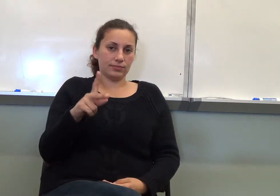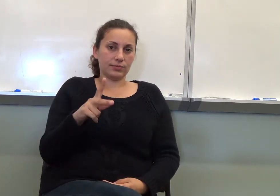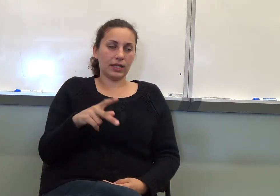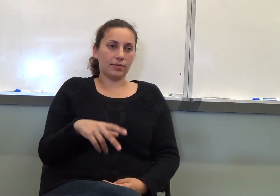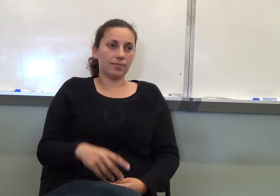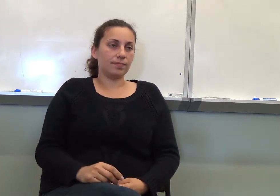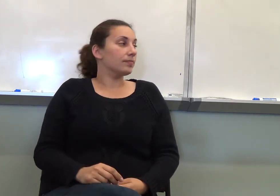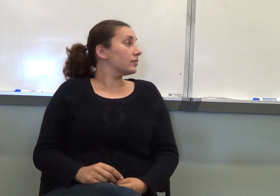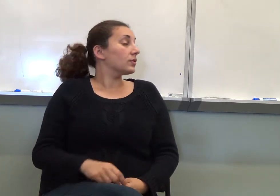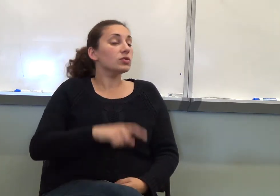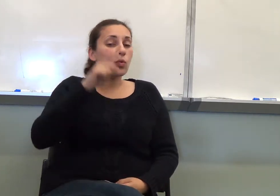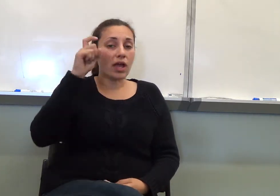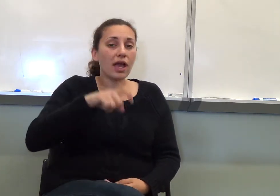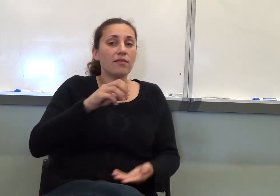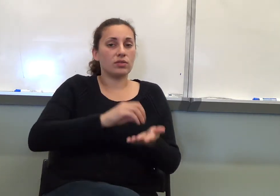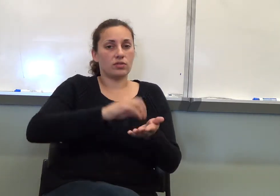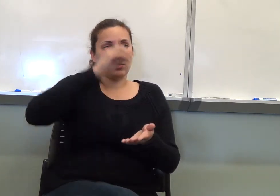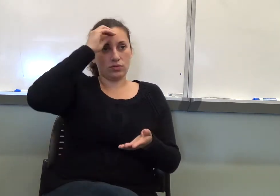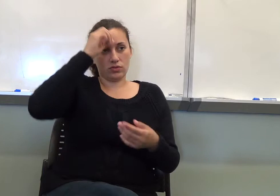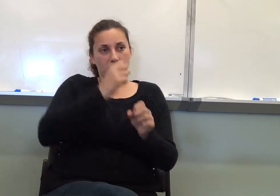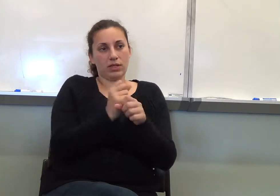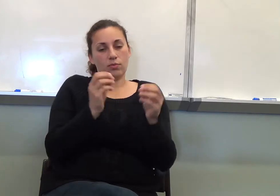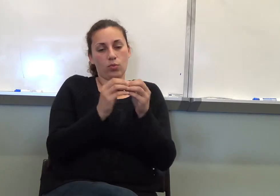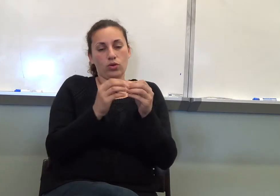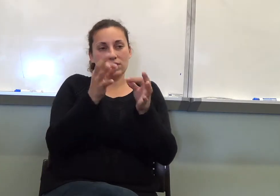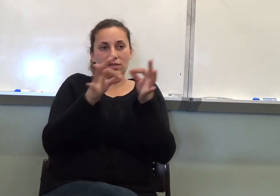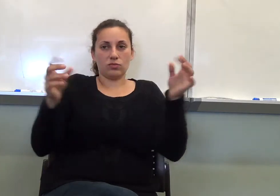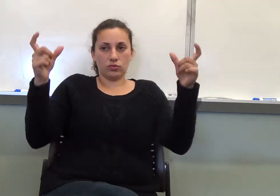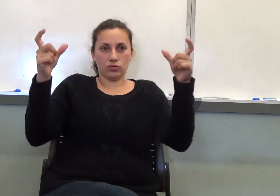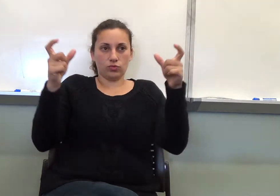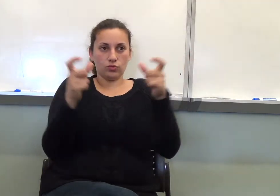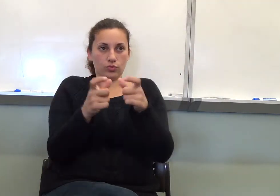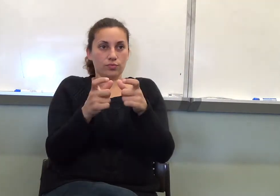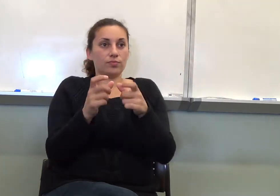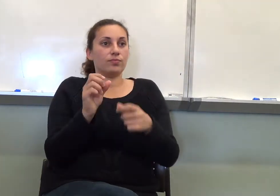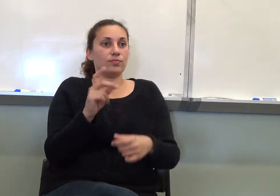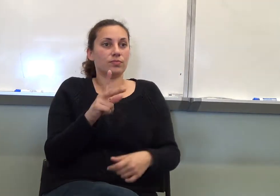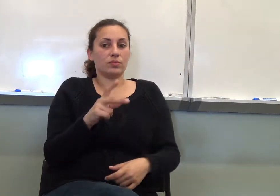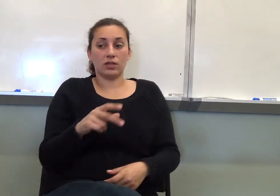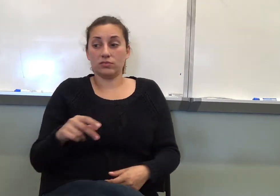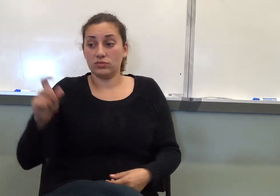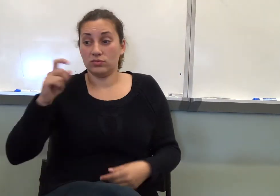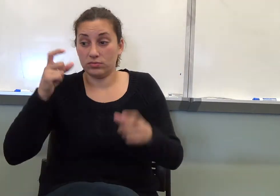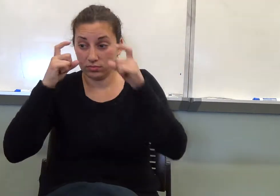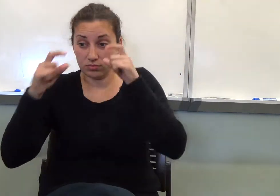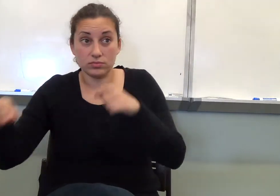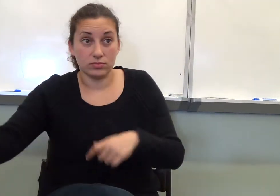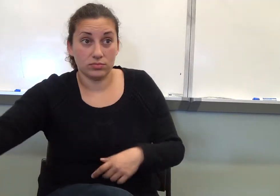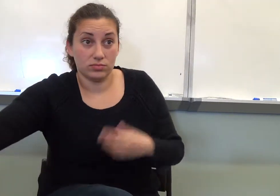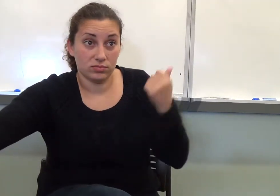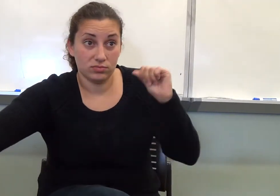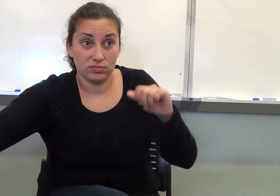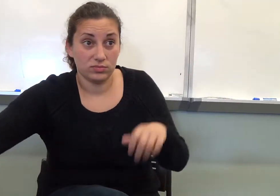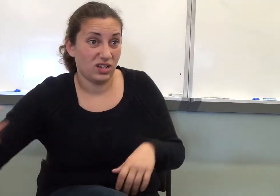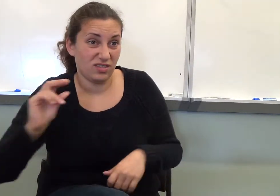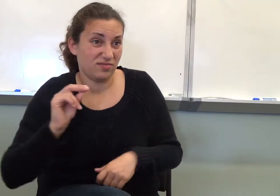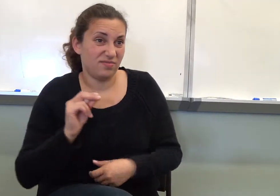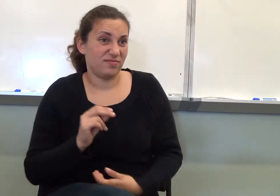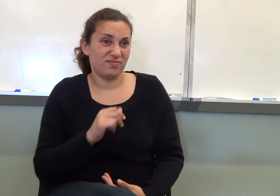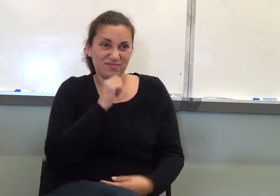have to learn to simplify this stuff up here to get to there so we can solve the equations, huh? Believe it or not,